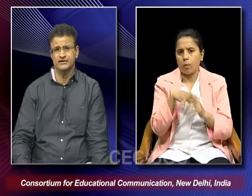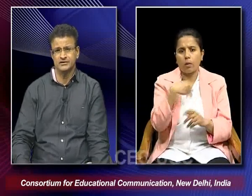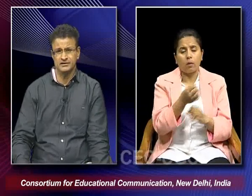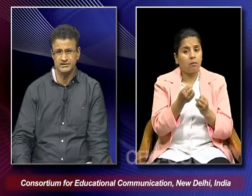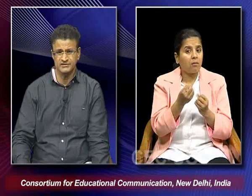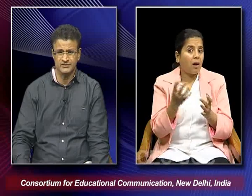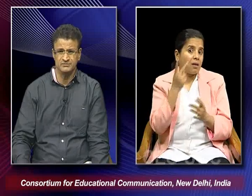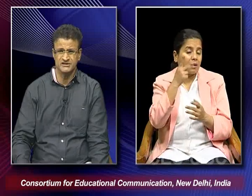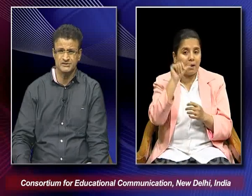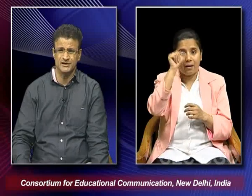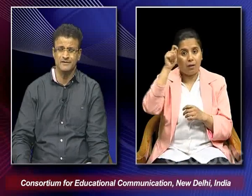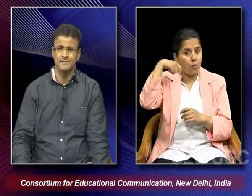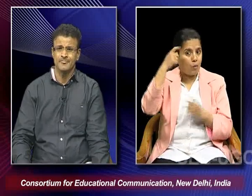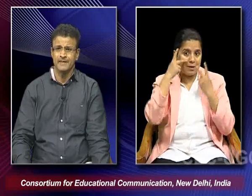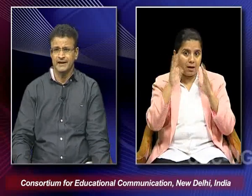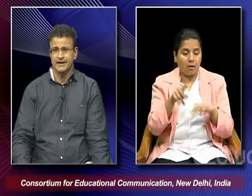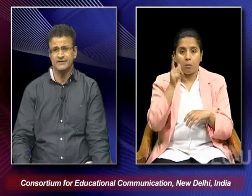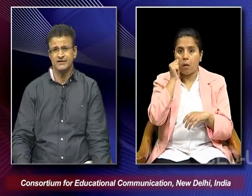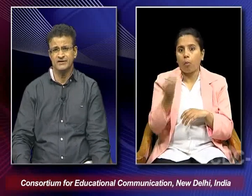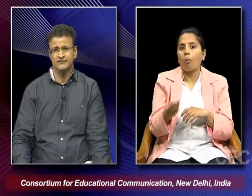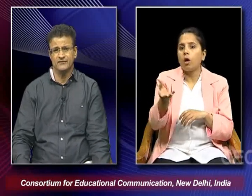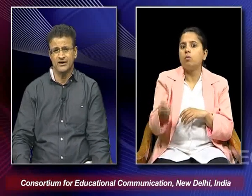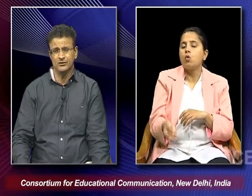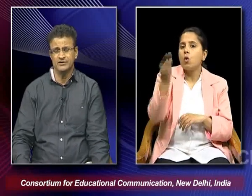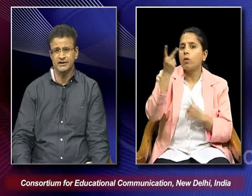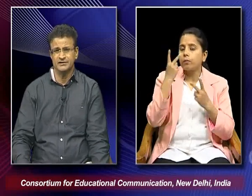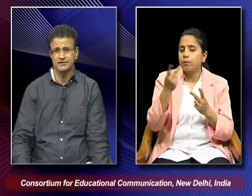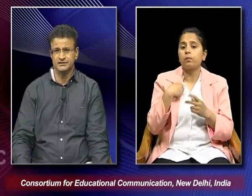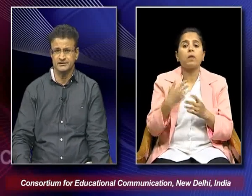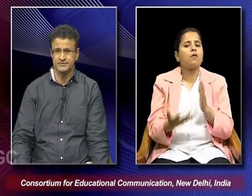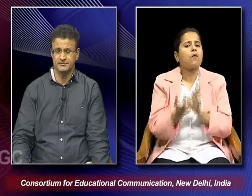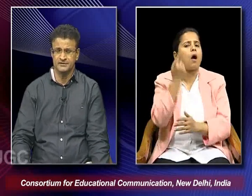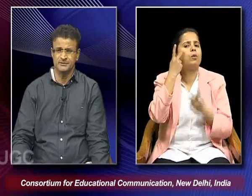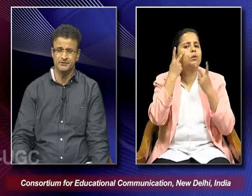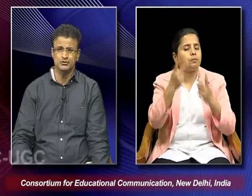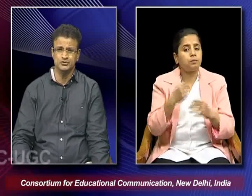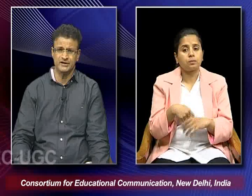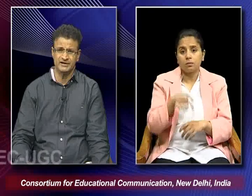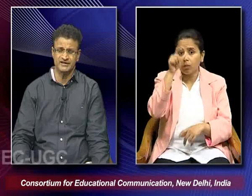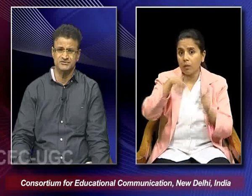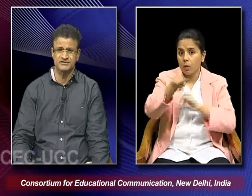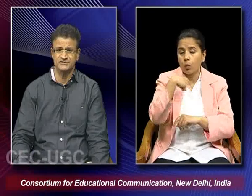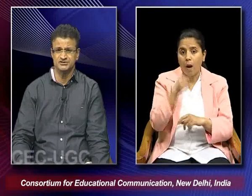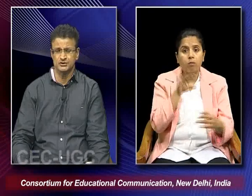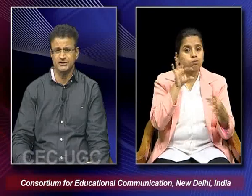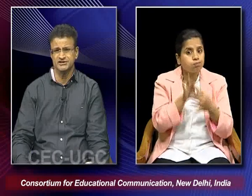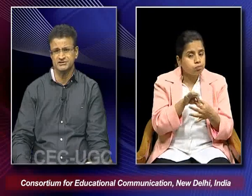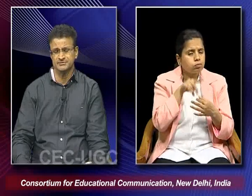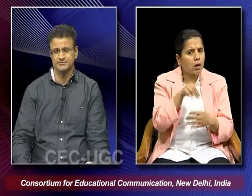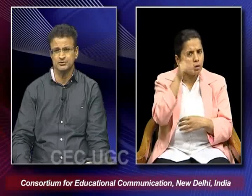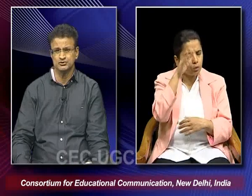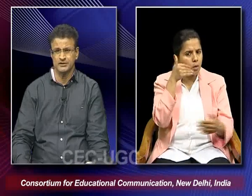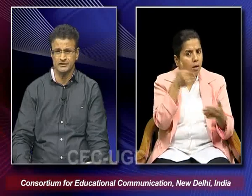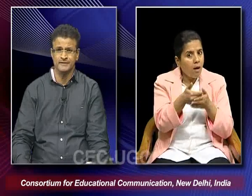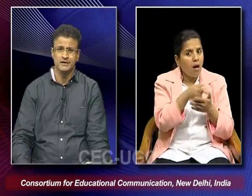of the Hindi films as well. And we have found that the people, those who are attached with these theories, the